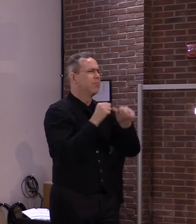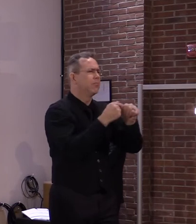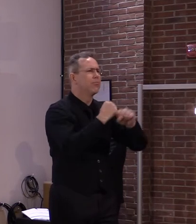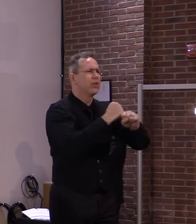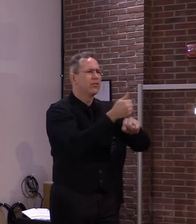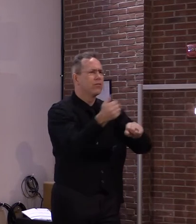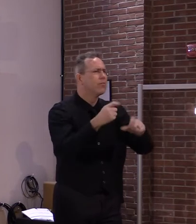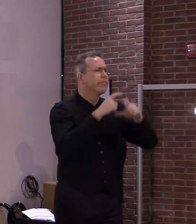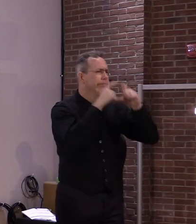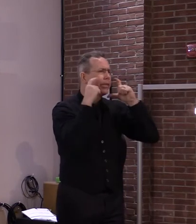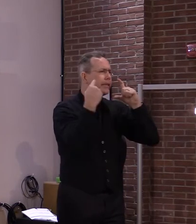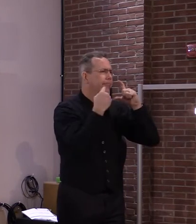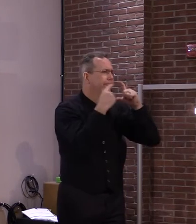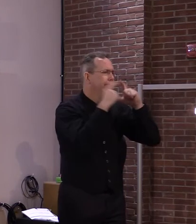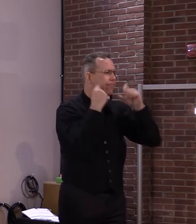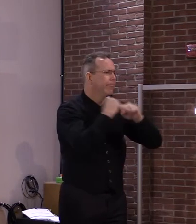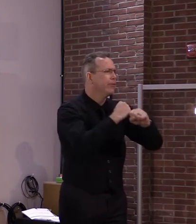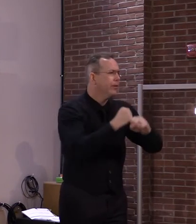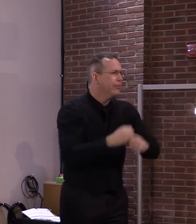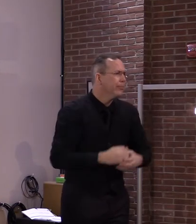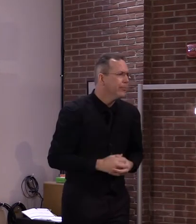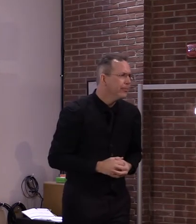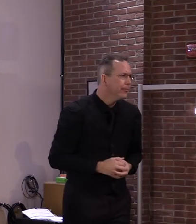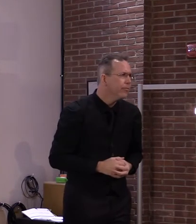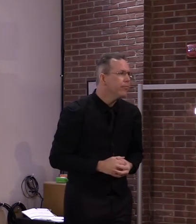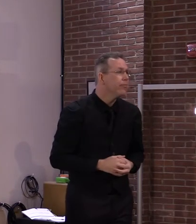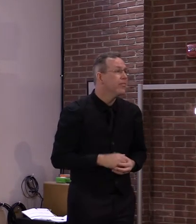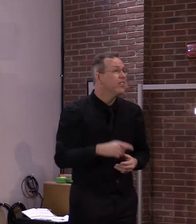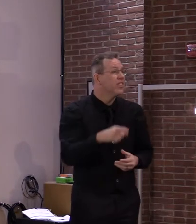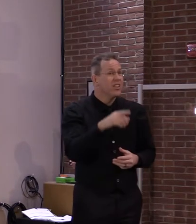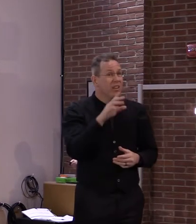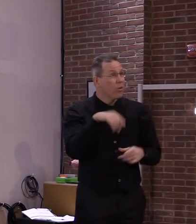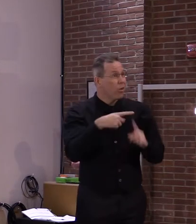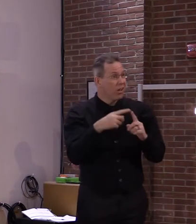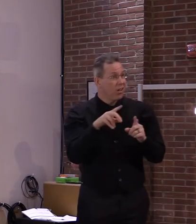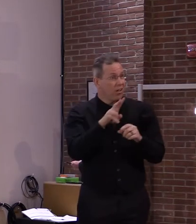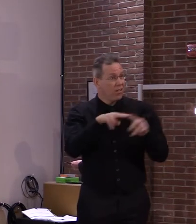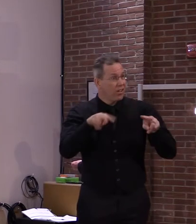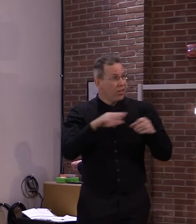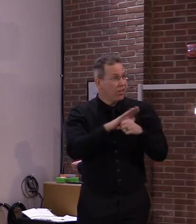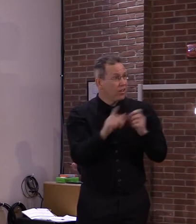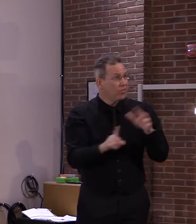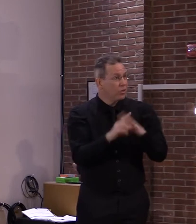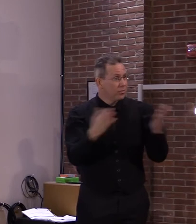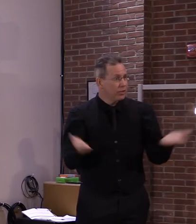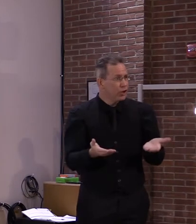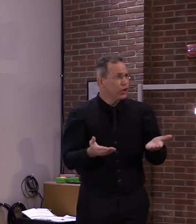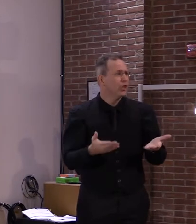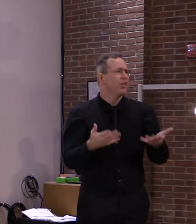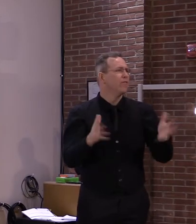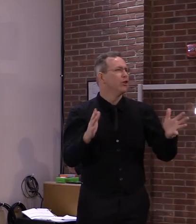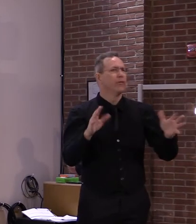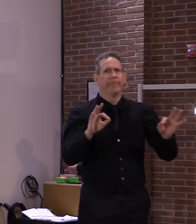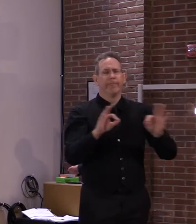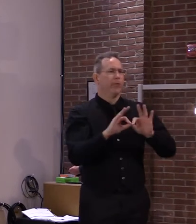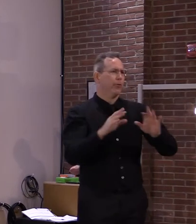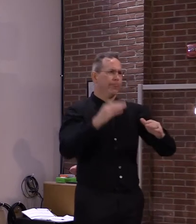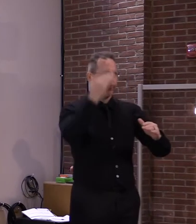hold here just to be much more respectful of all of the guidance that we give all of the